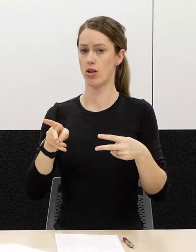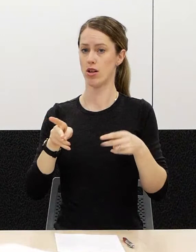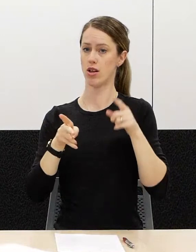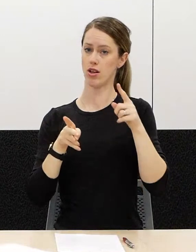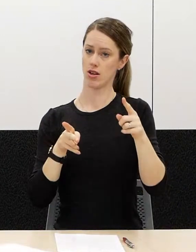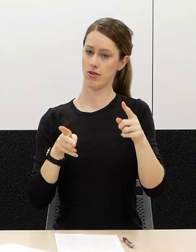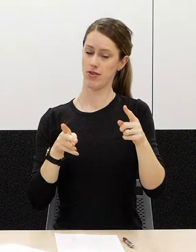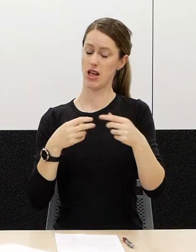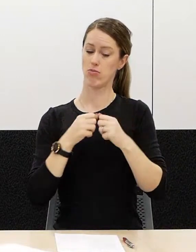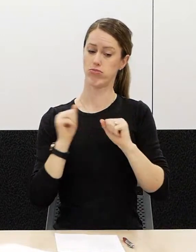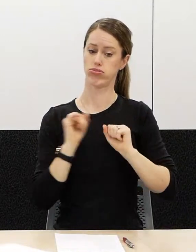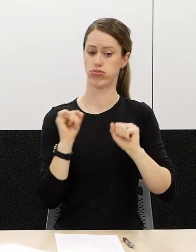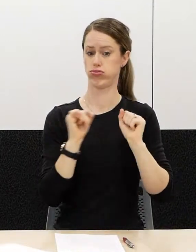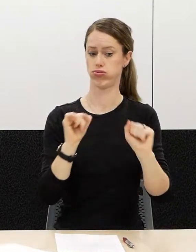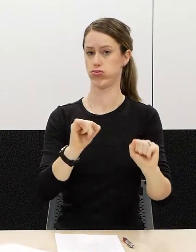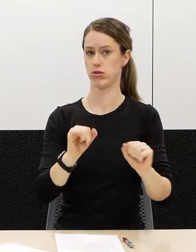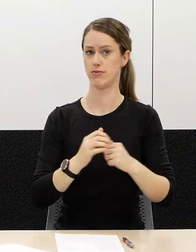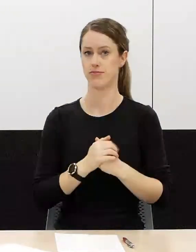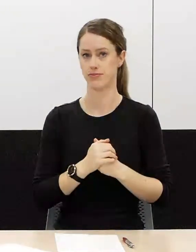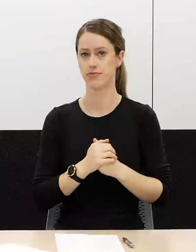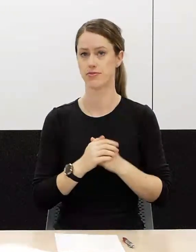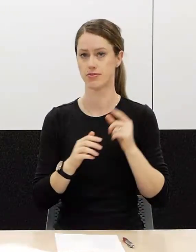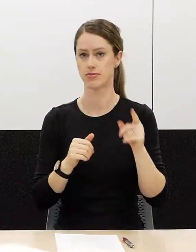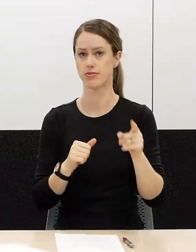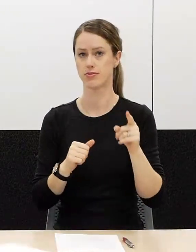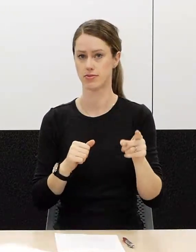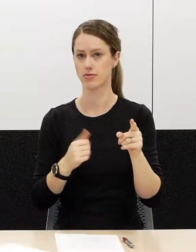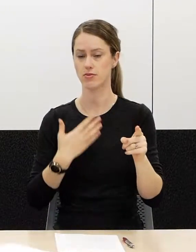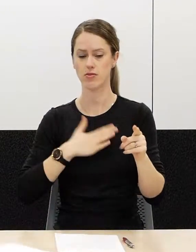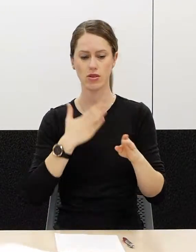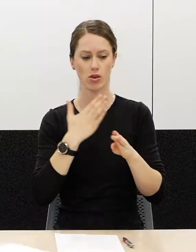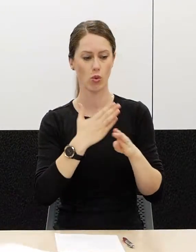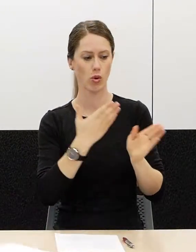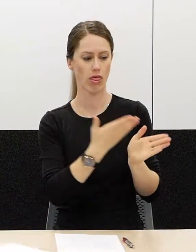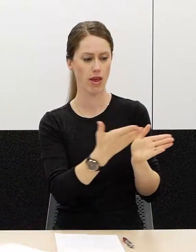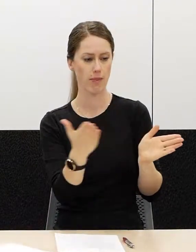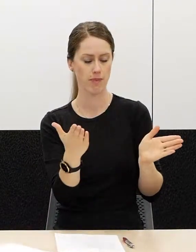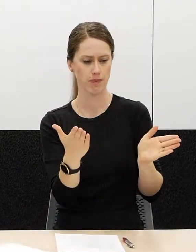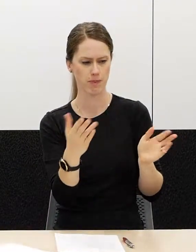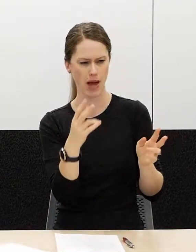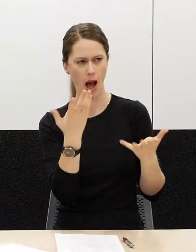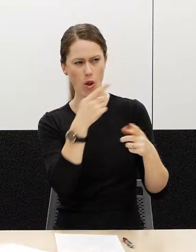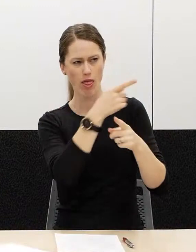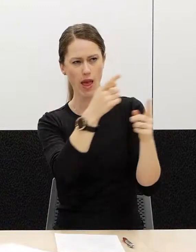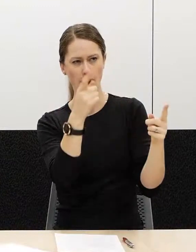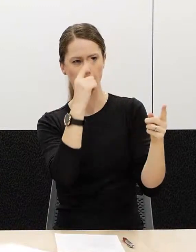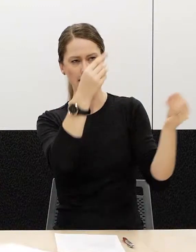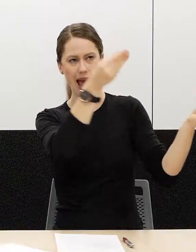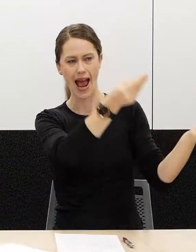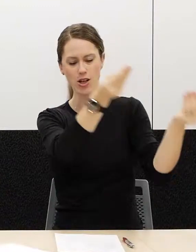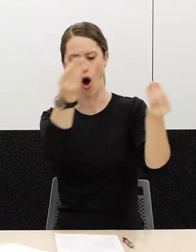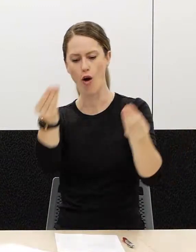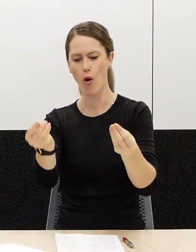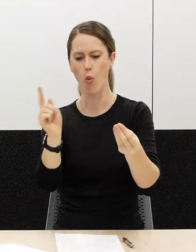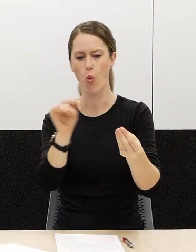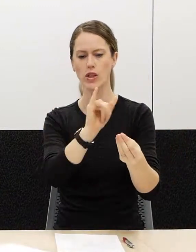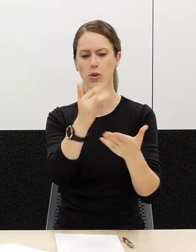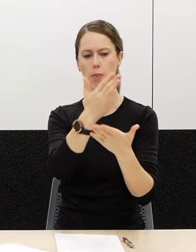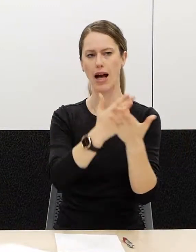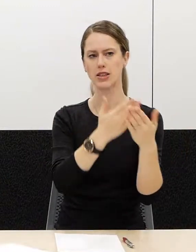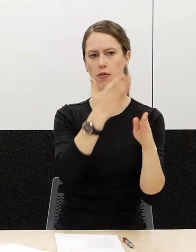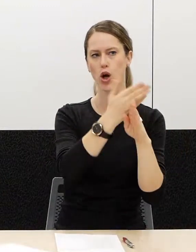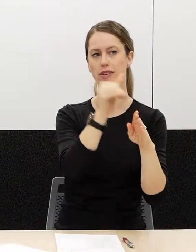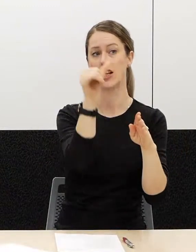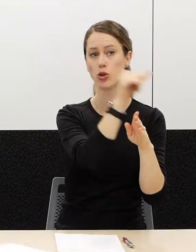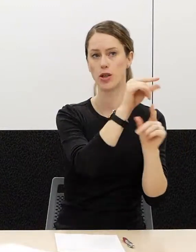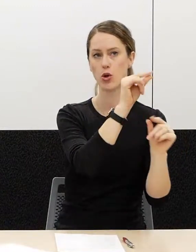quite stretched, and we want to also work with them to look at how they can sort of hand things over, what parts of work should they be